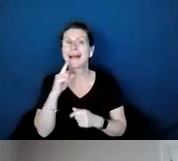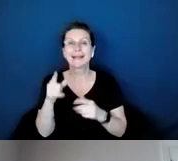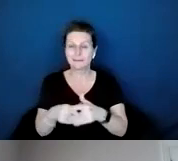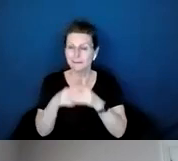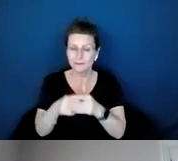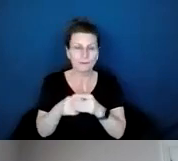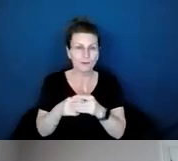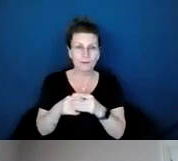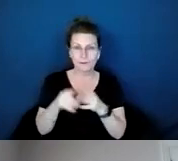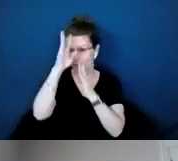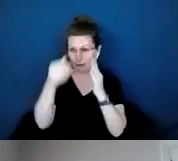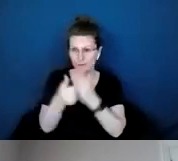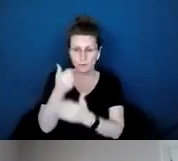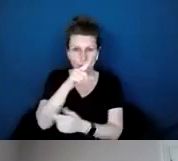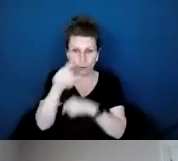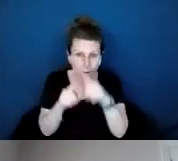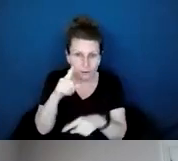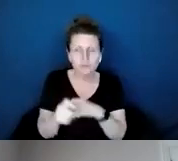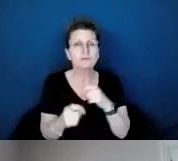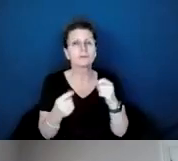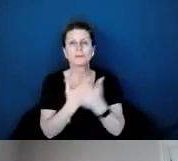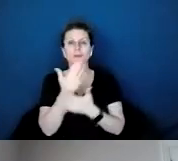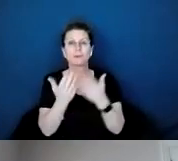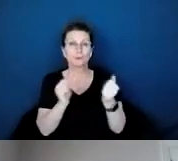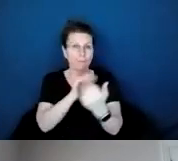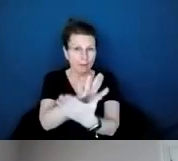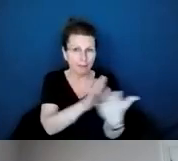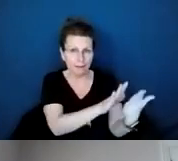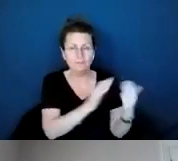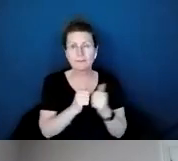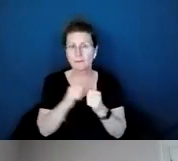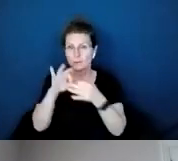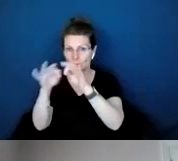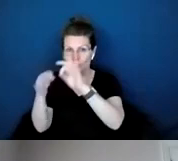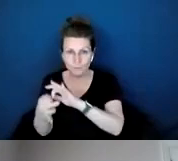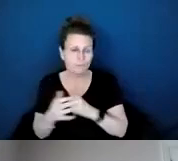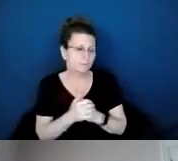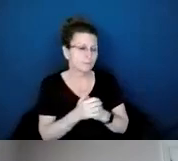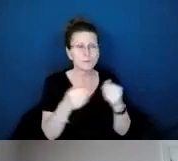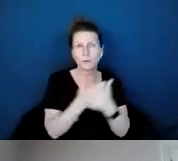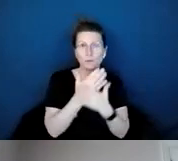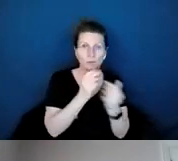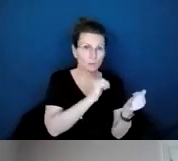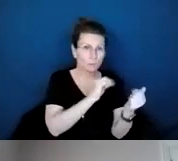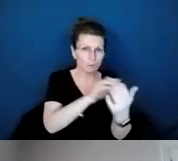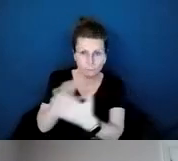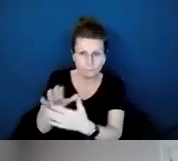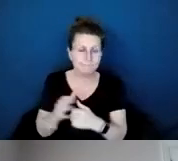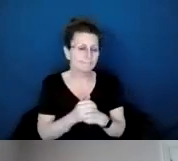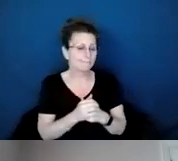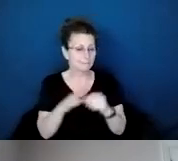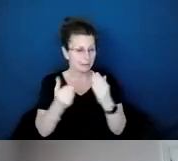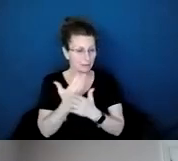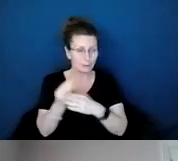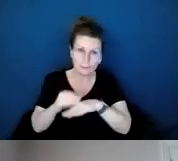new methods, new interpretations, new directions, and new impacts. I thank